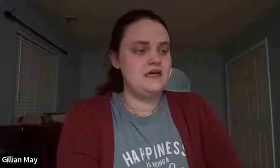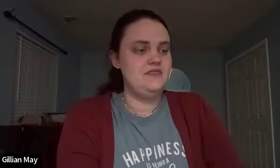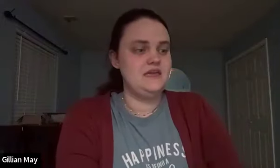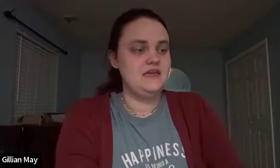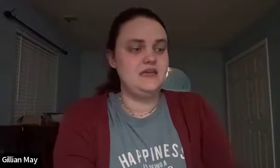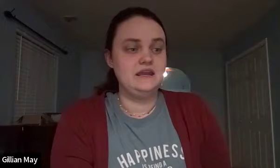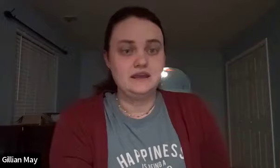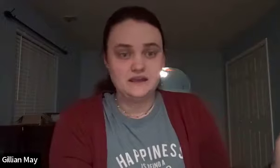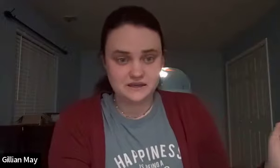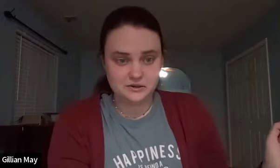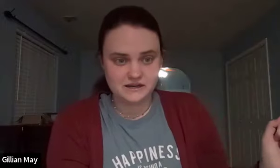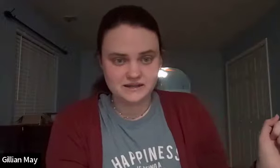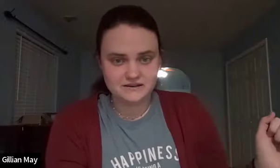And then hearing.